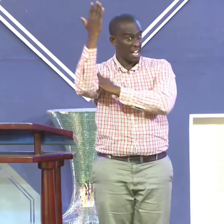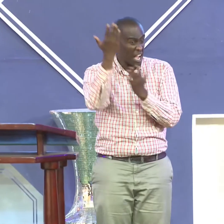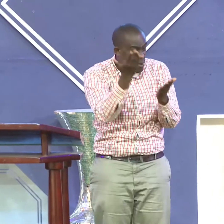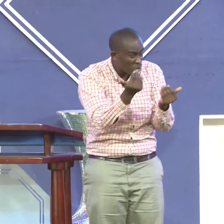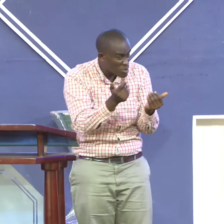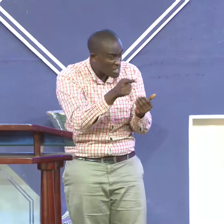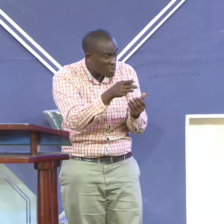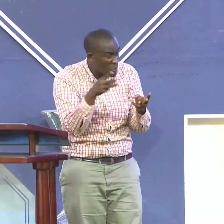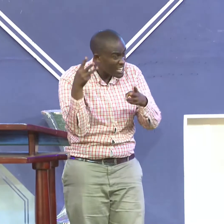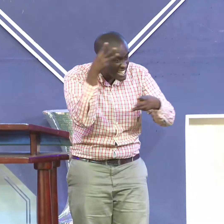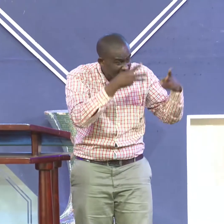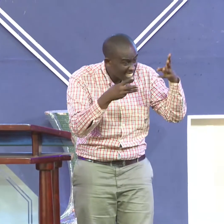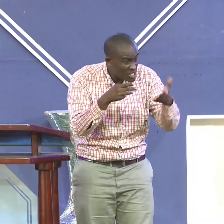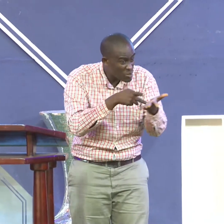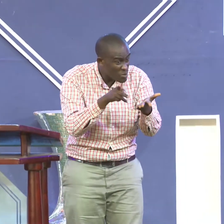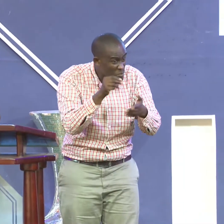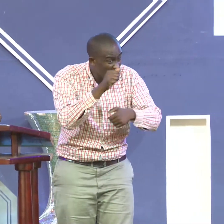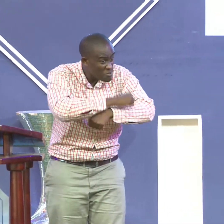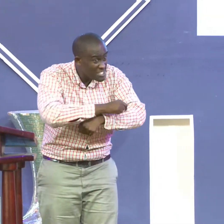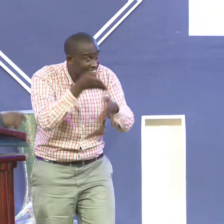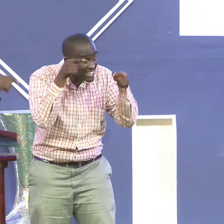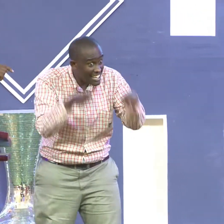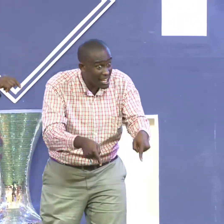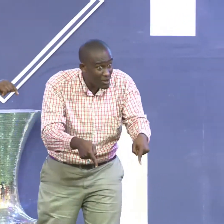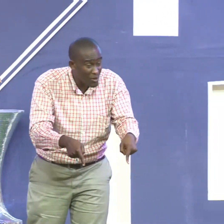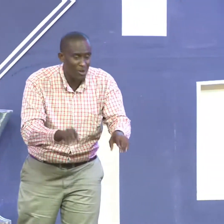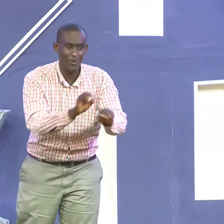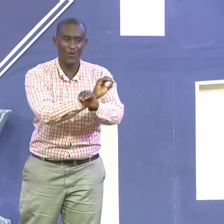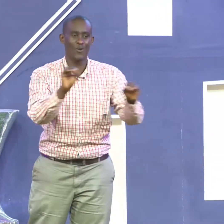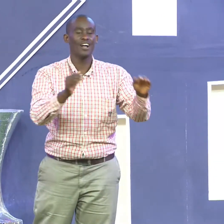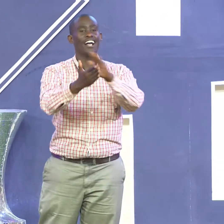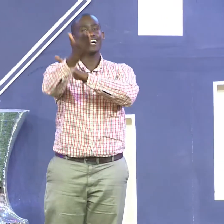school. He does not expect you to be worried of school fees.